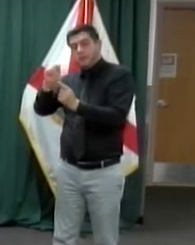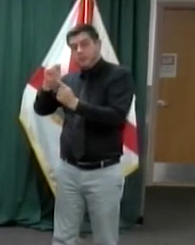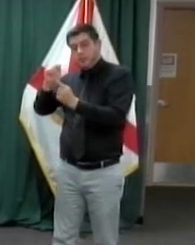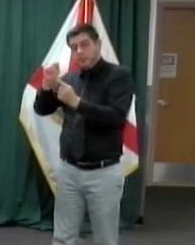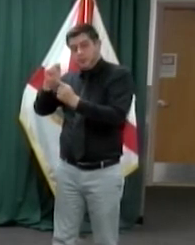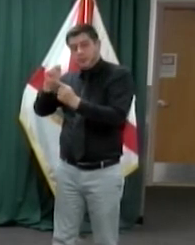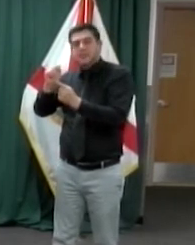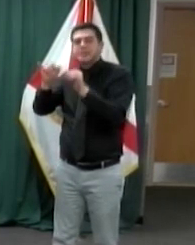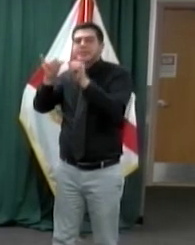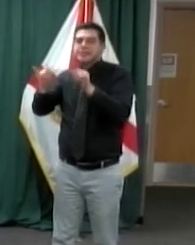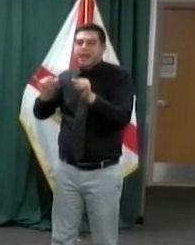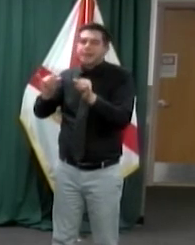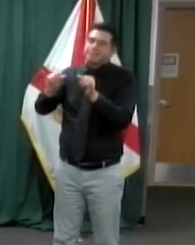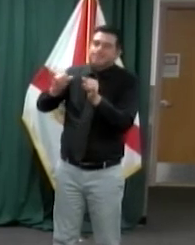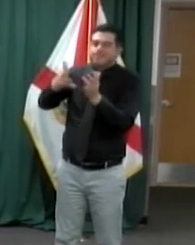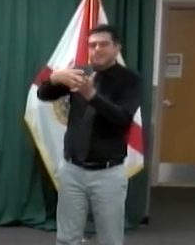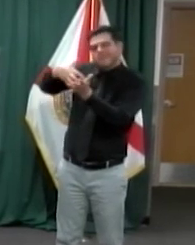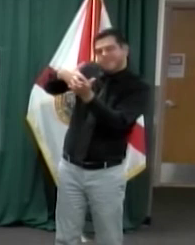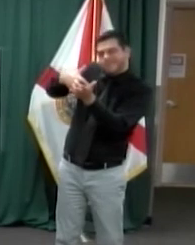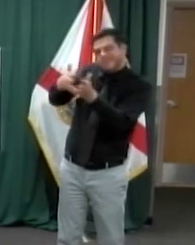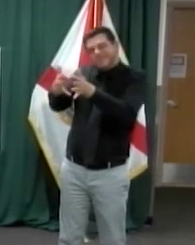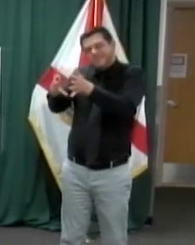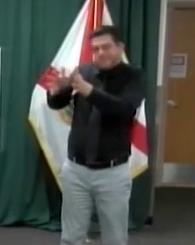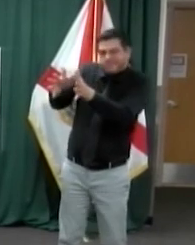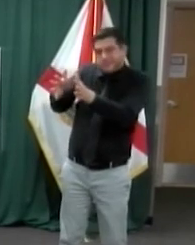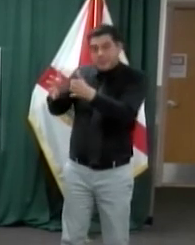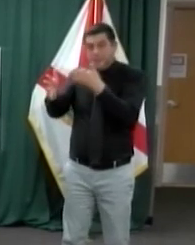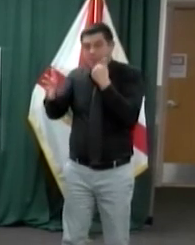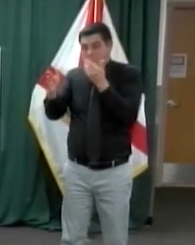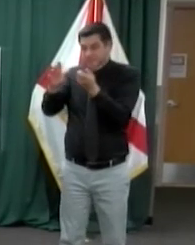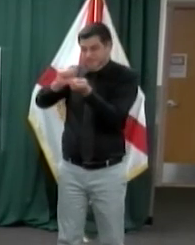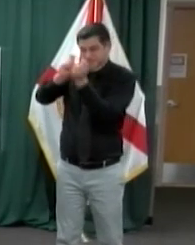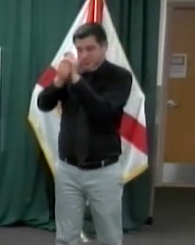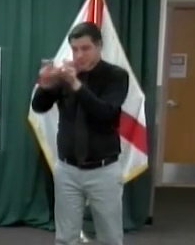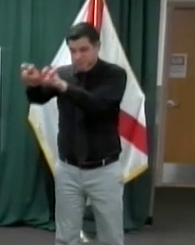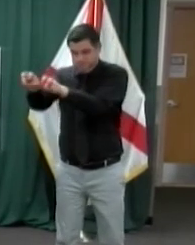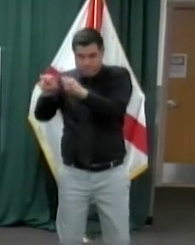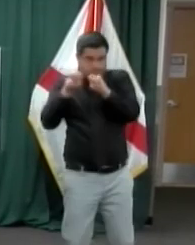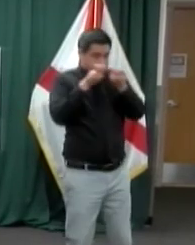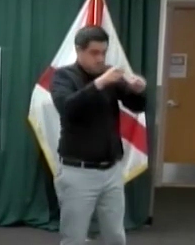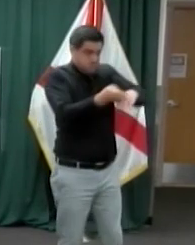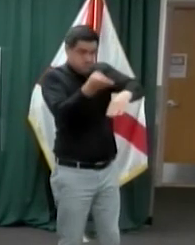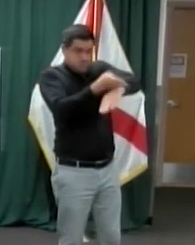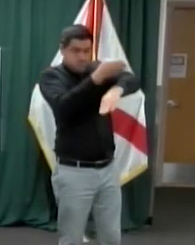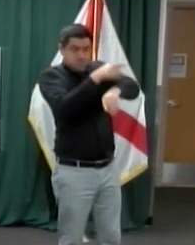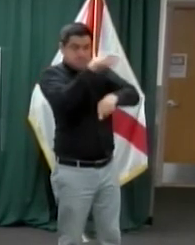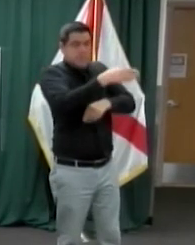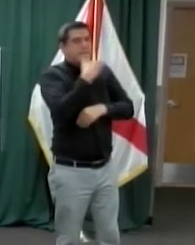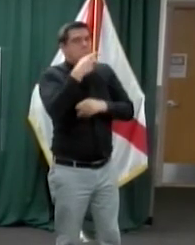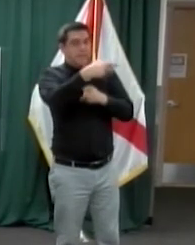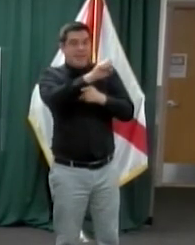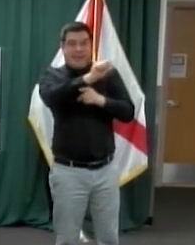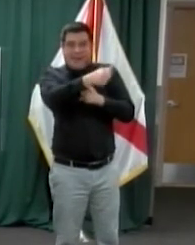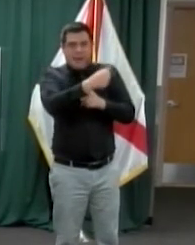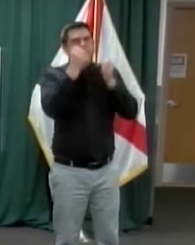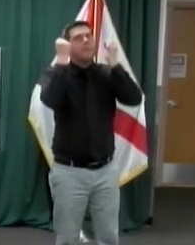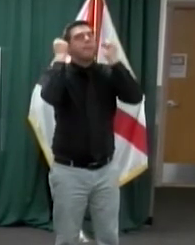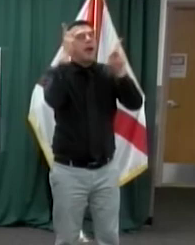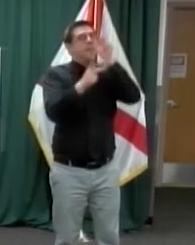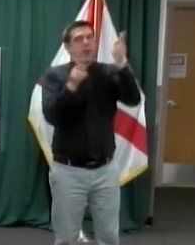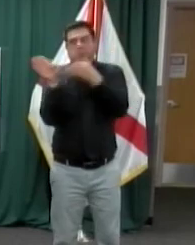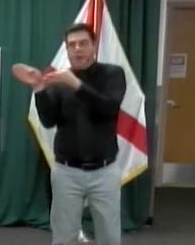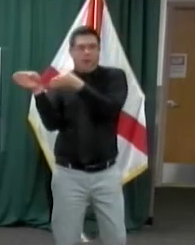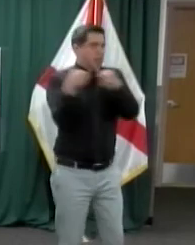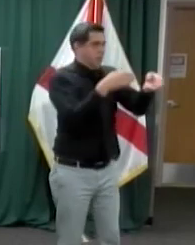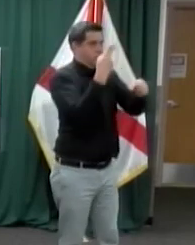frustrating. And as the chairman said earlier, every system is very overwhelmed in this time. And in particular, of course,